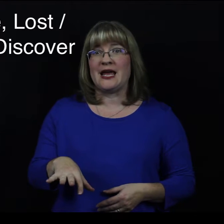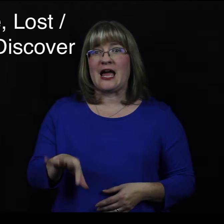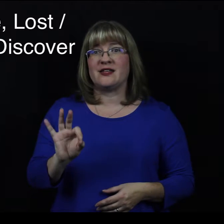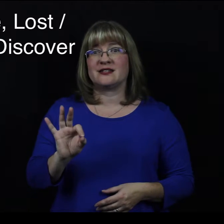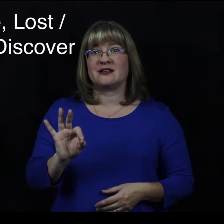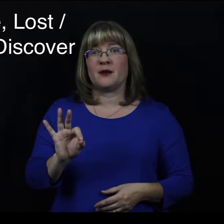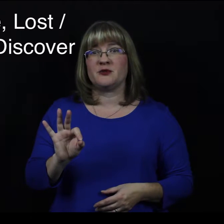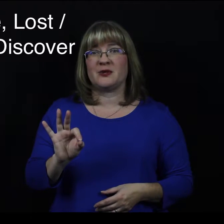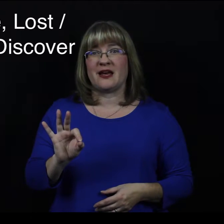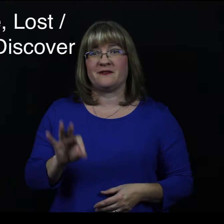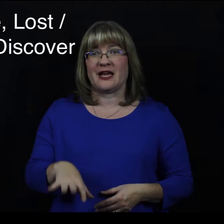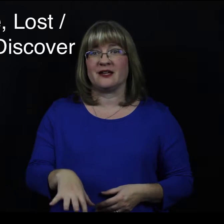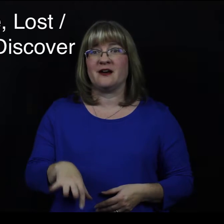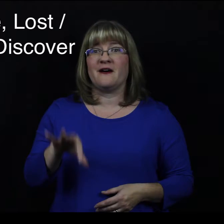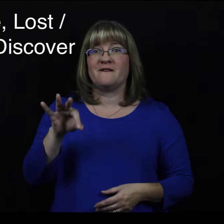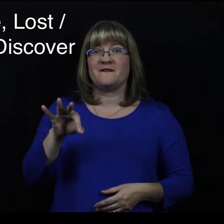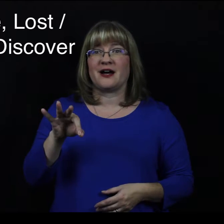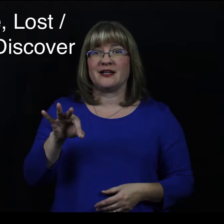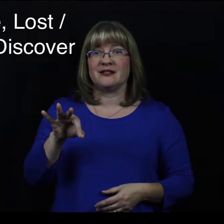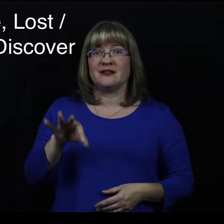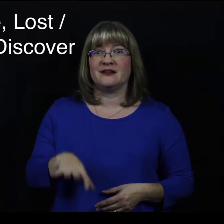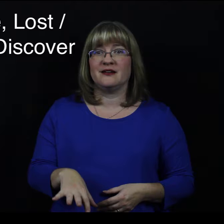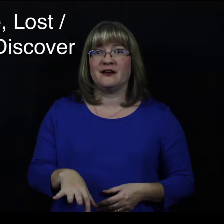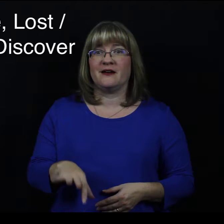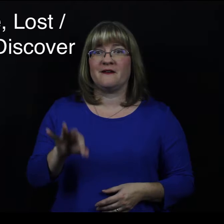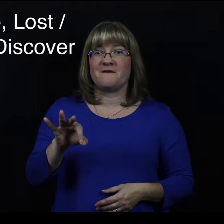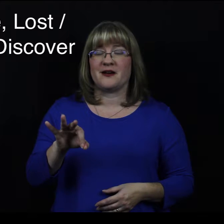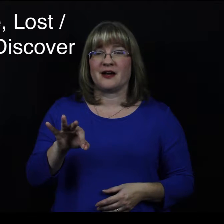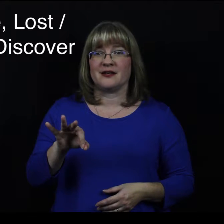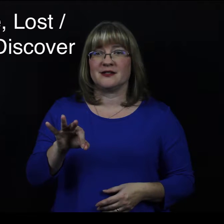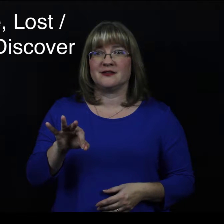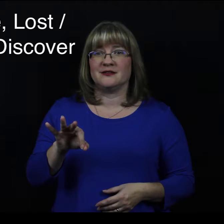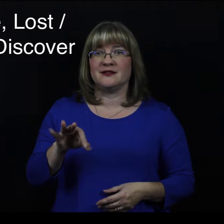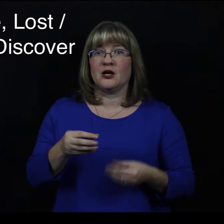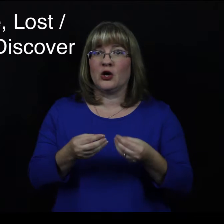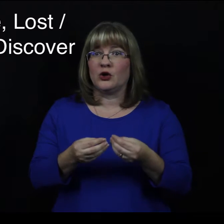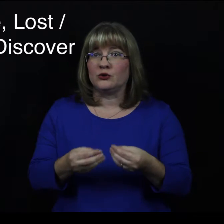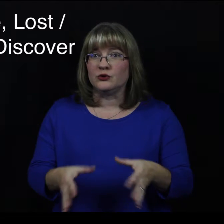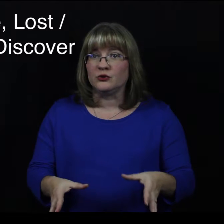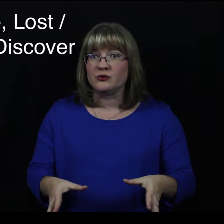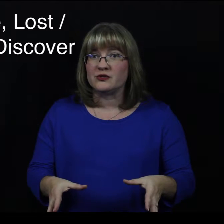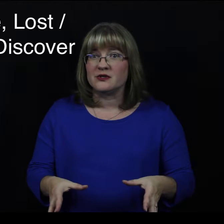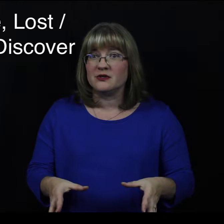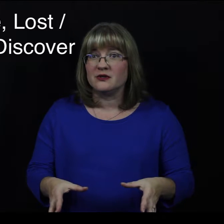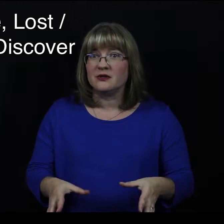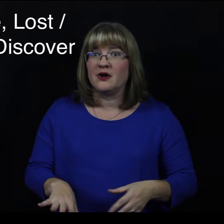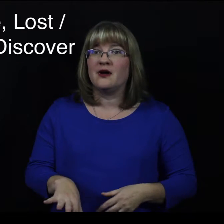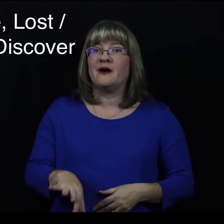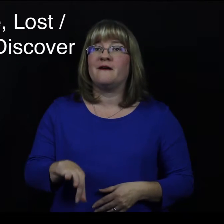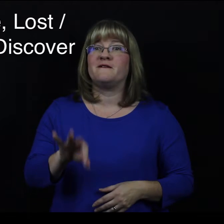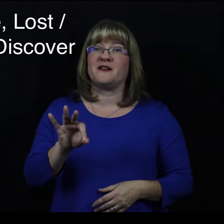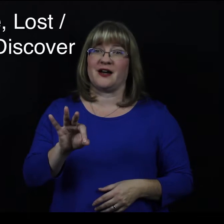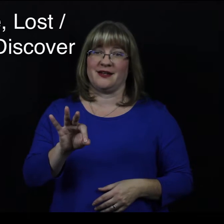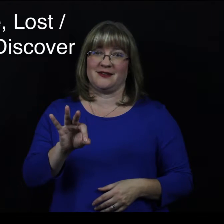and it's going to come to an F hand. Find, find. Lose, find.